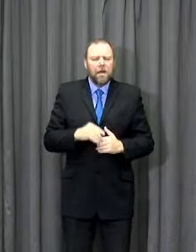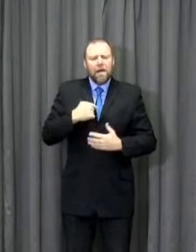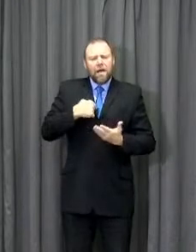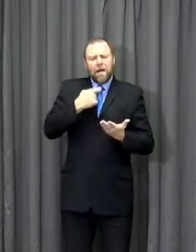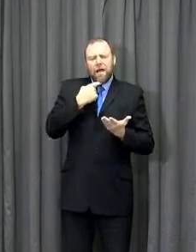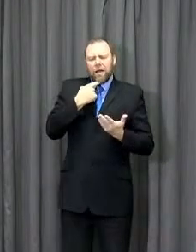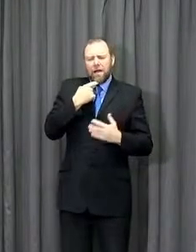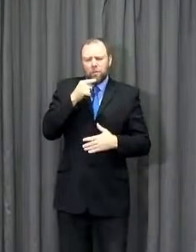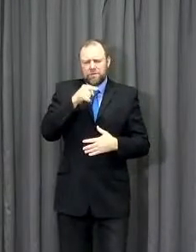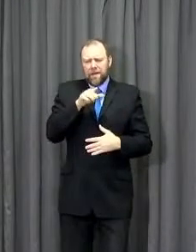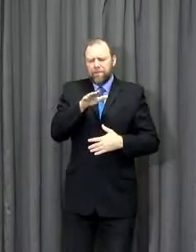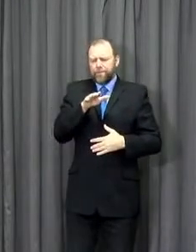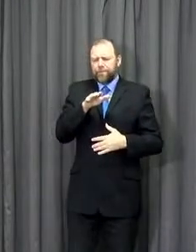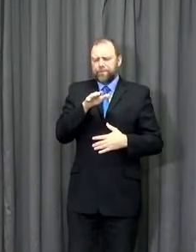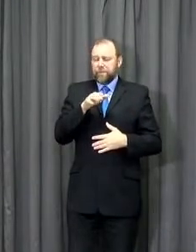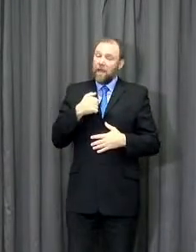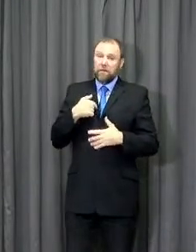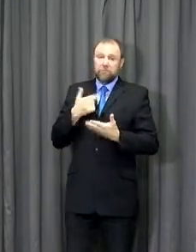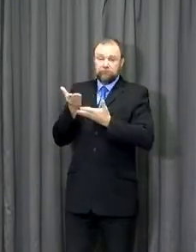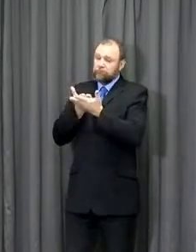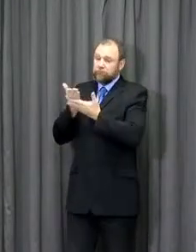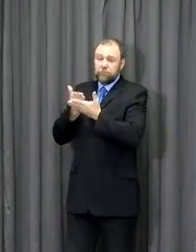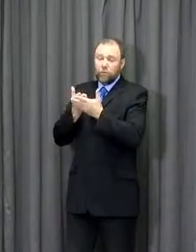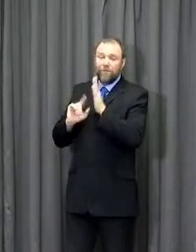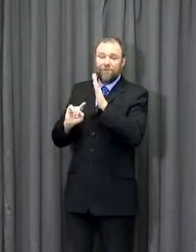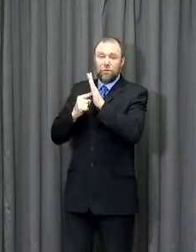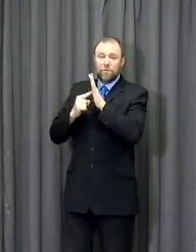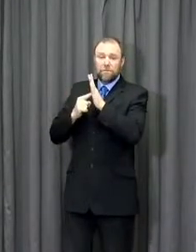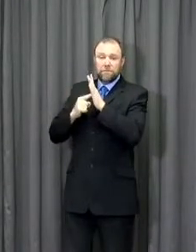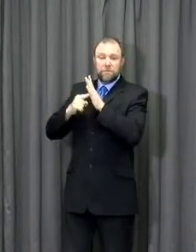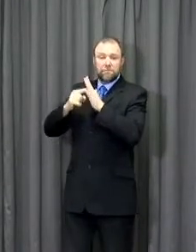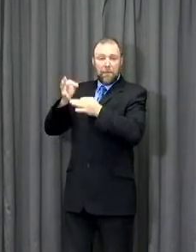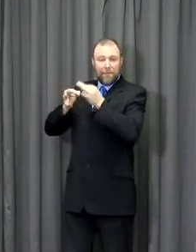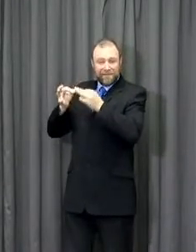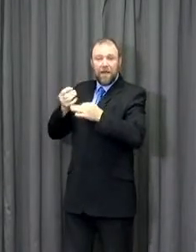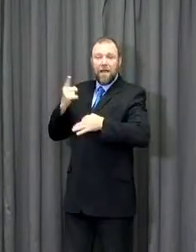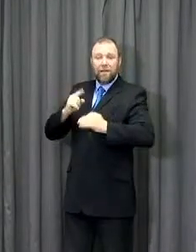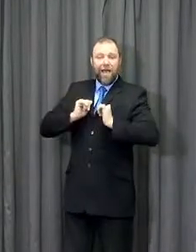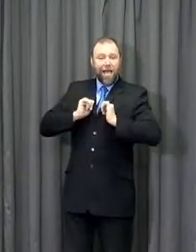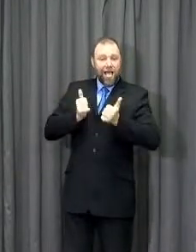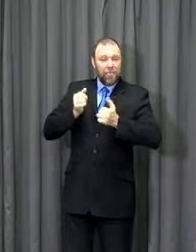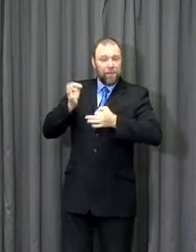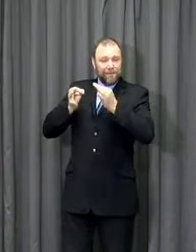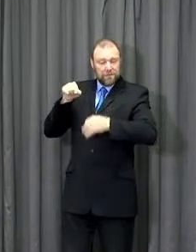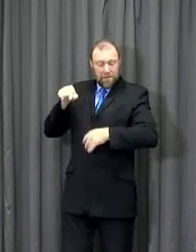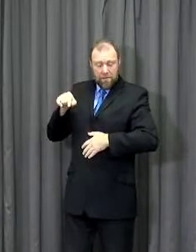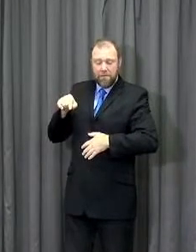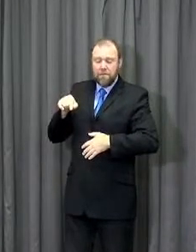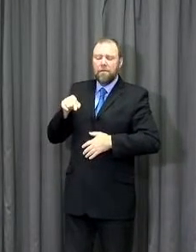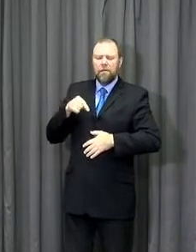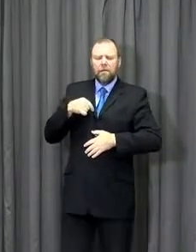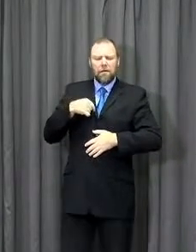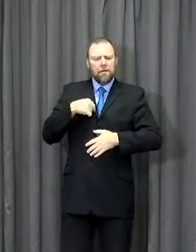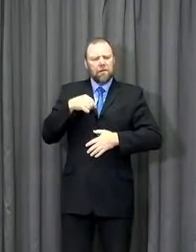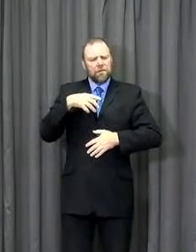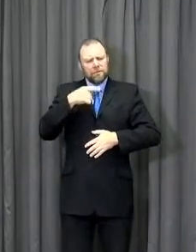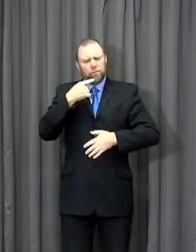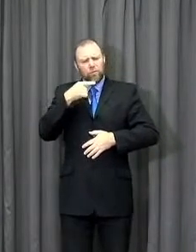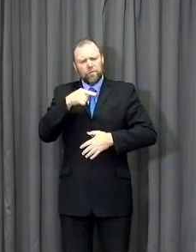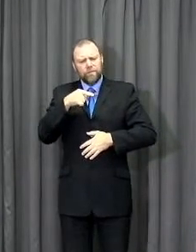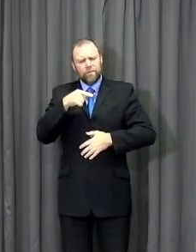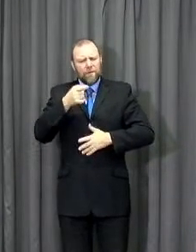to you, and I do say to the First Minister and to the Health Minister, is that we need to learn from what's happened when